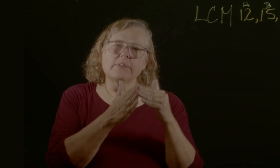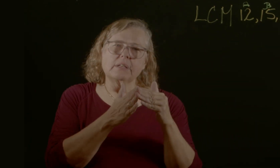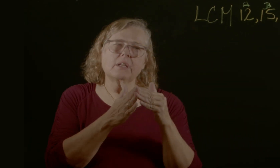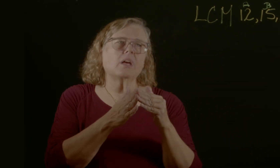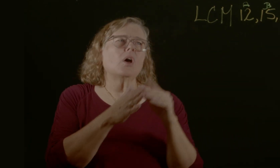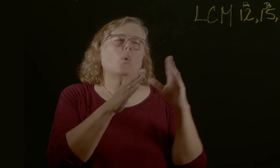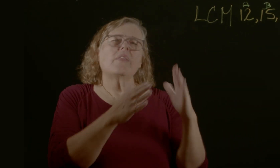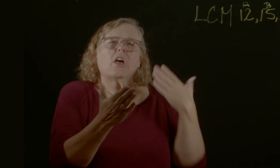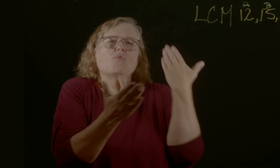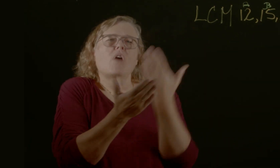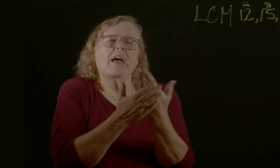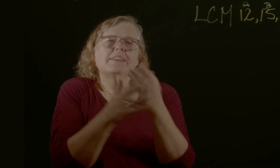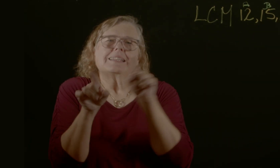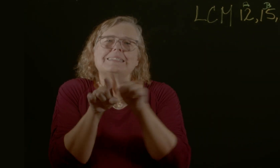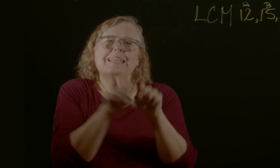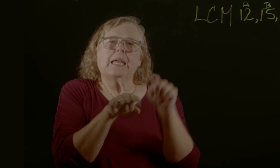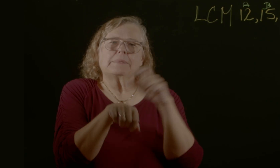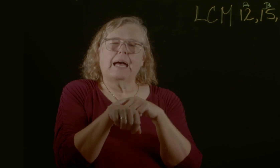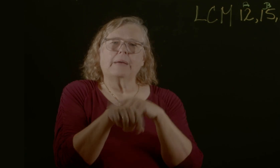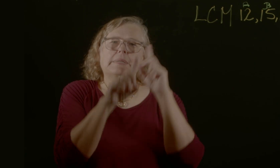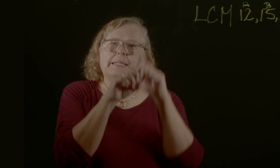How often will they arrive at the same time?